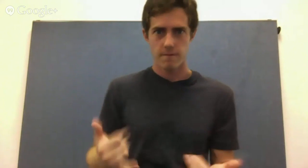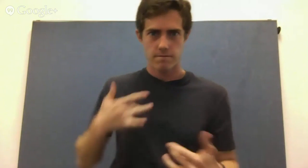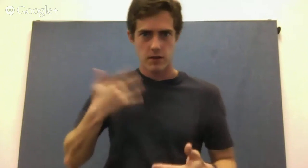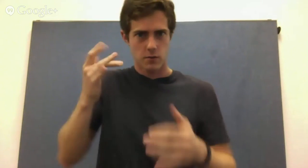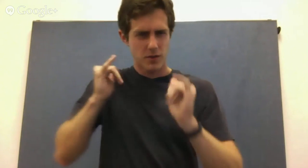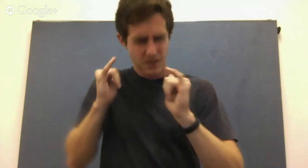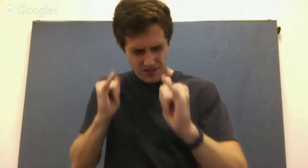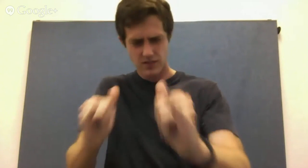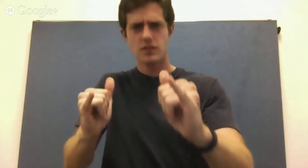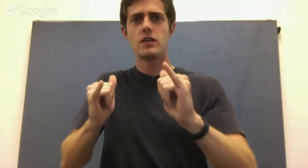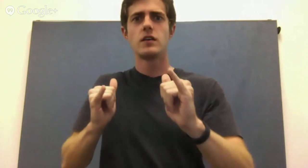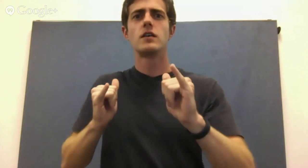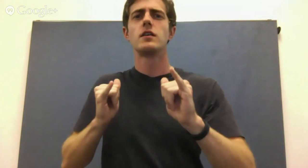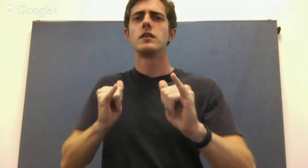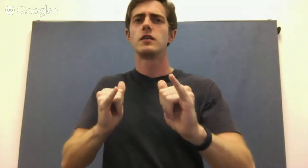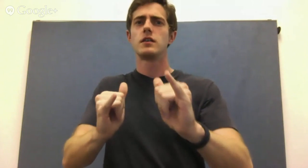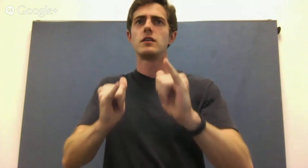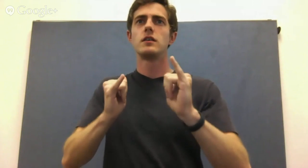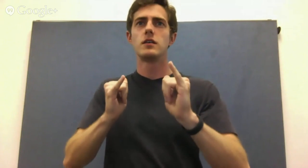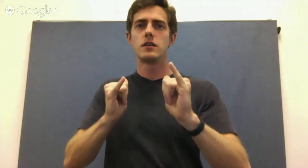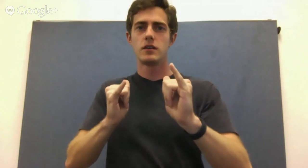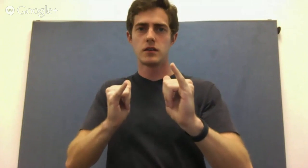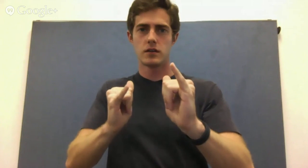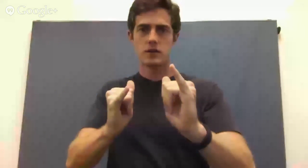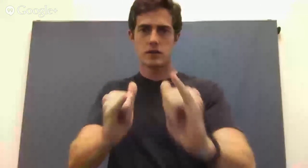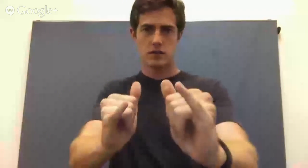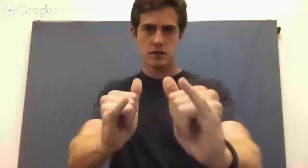feel my emo.